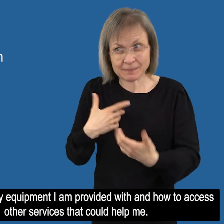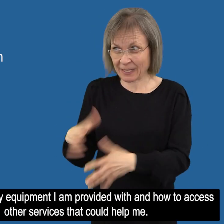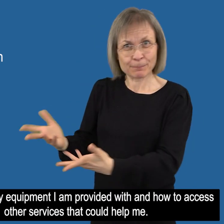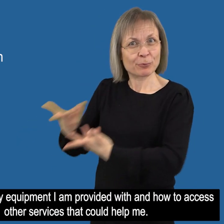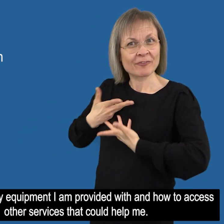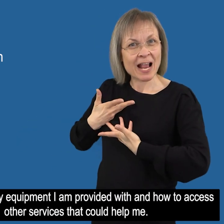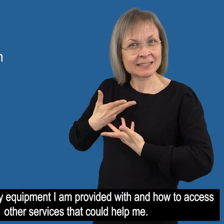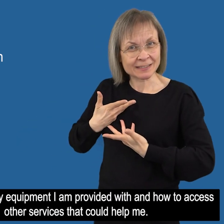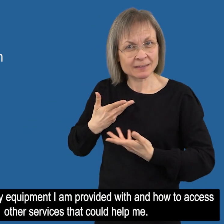services that could help me.